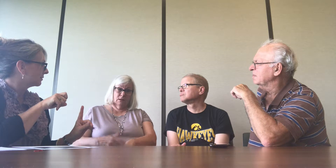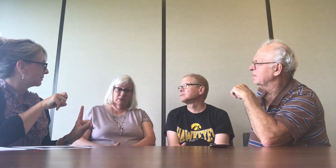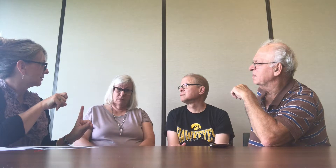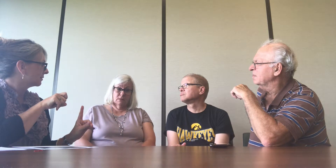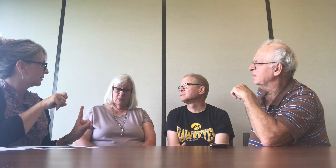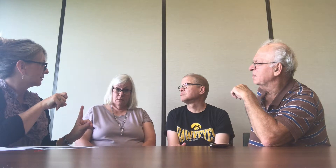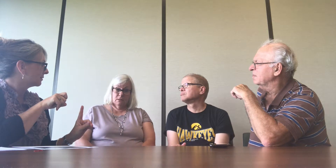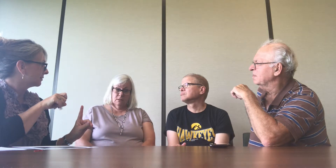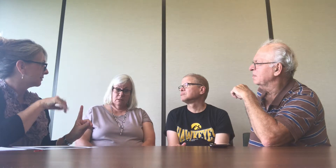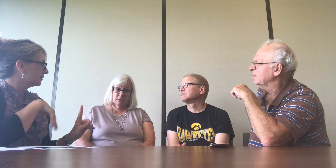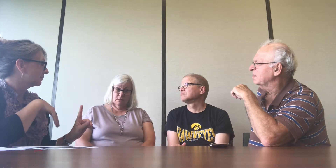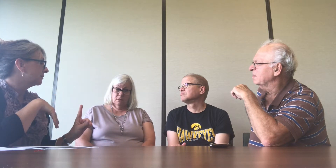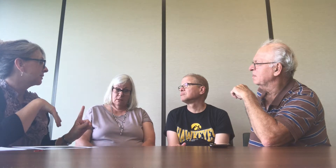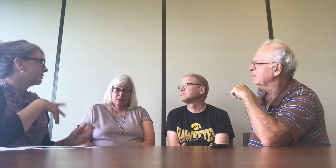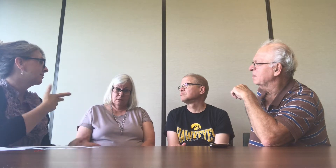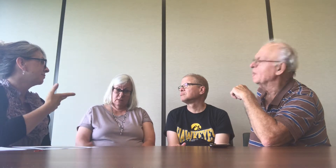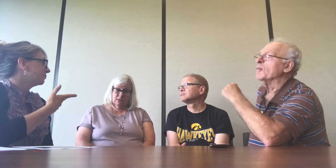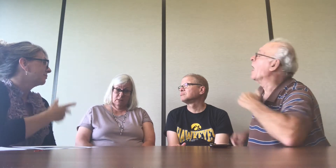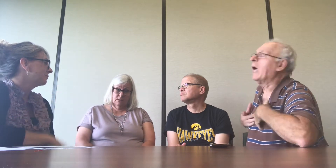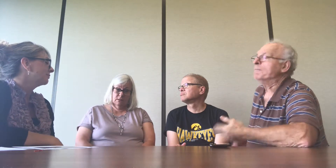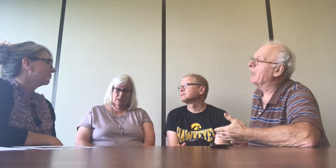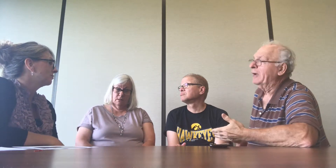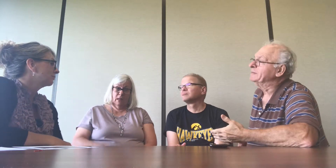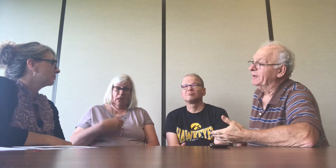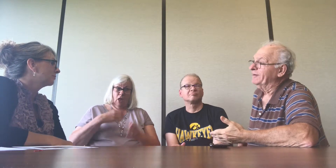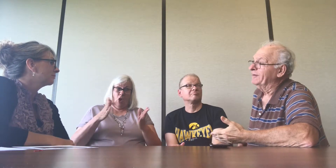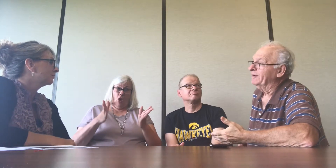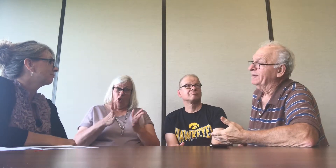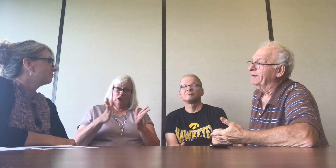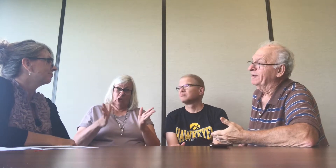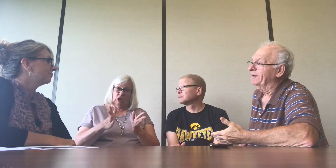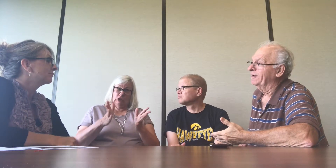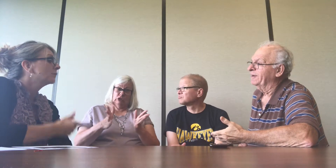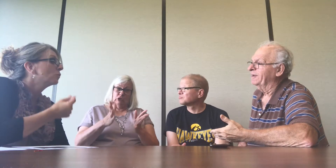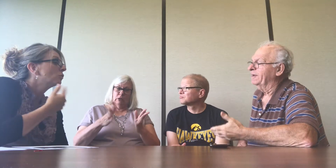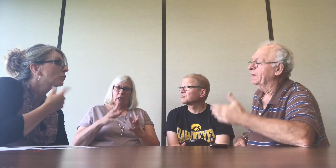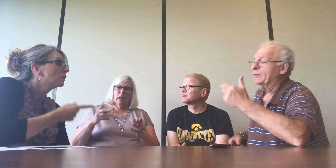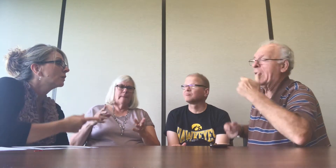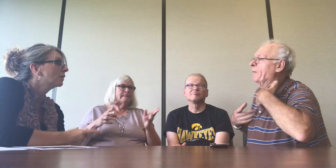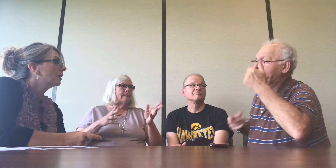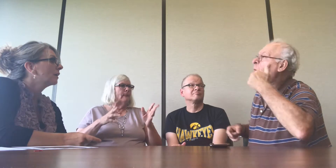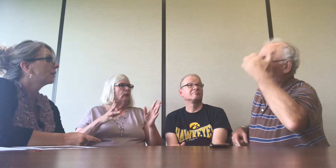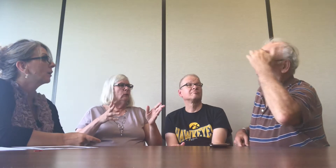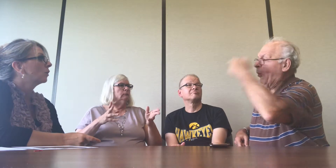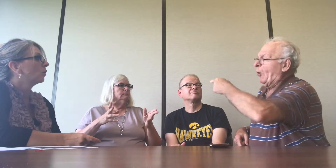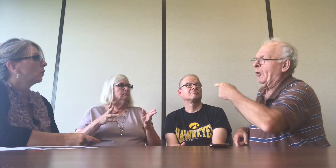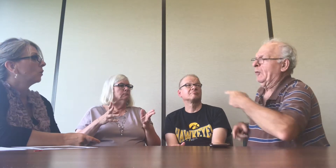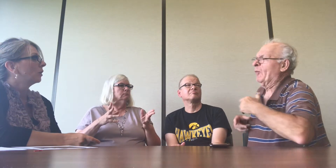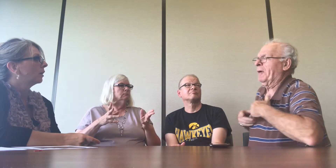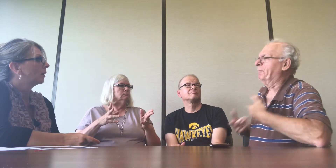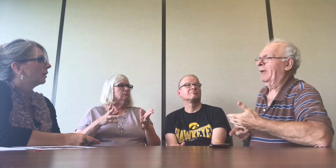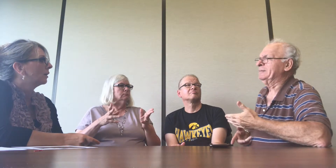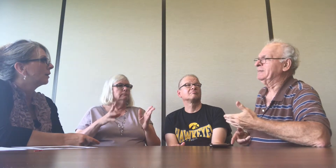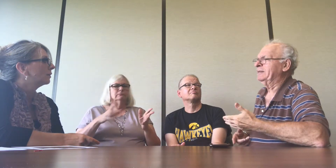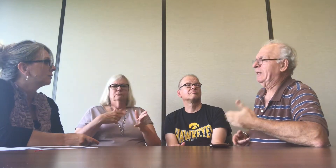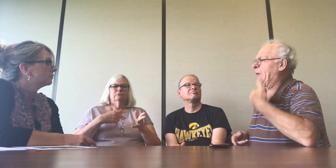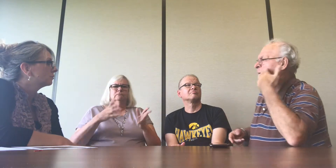Jennifer, it's important to ask the victim first. Shirley, I've talked with the victim many times and I've tried